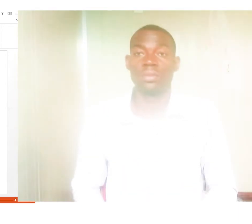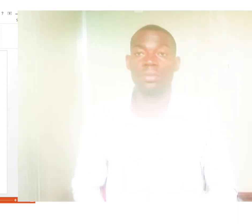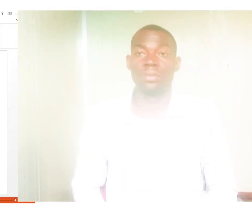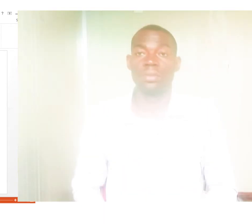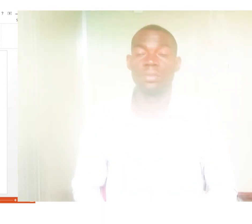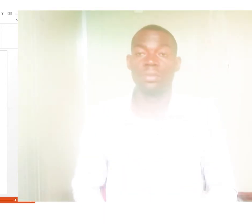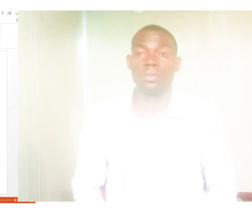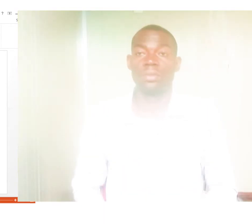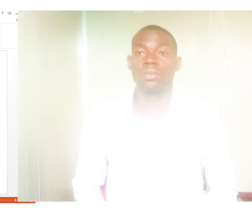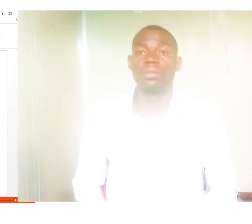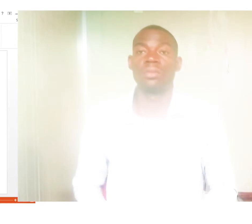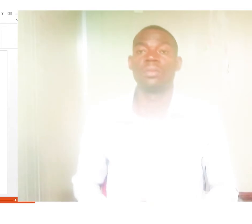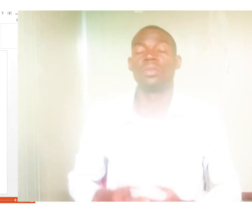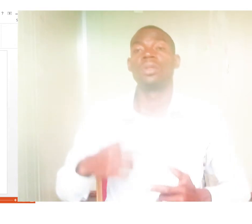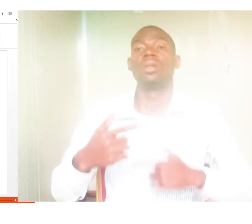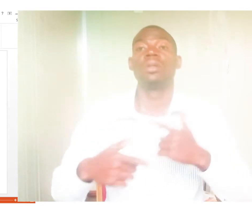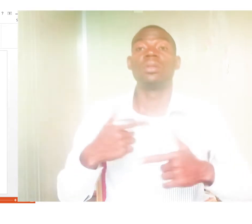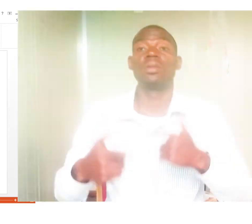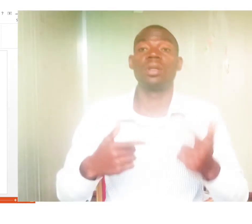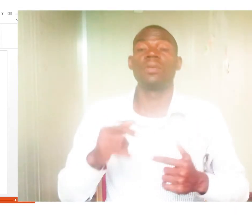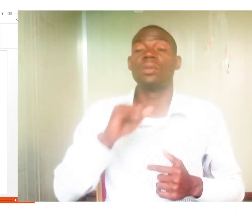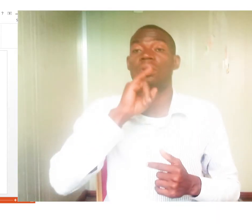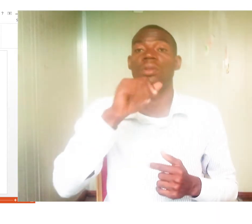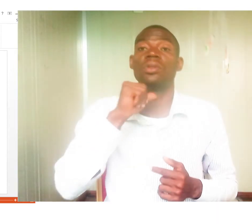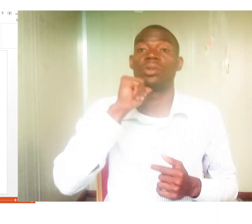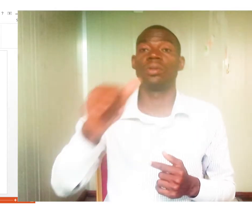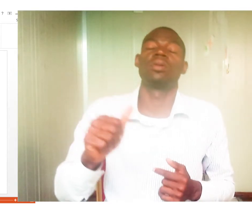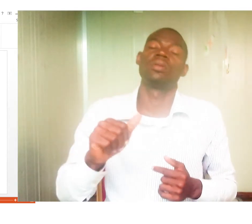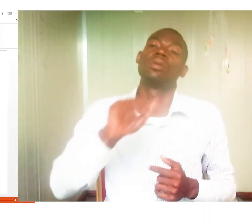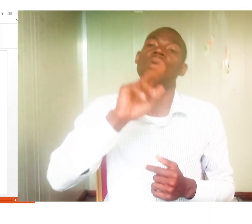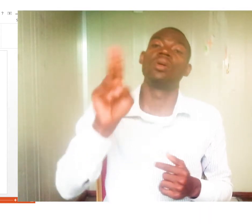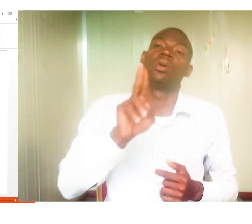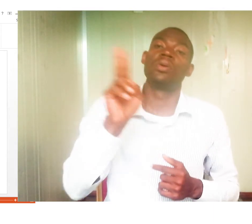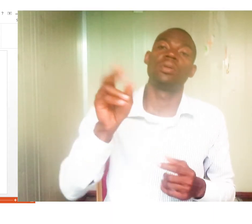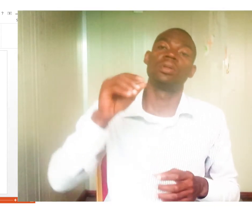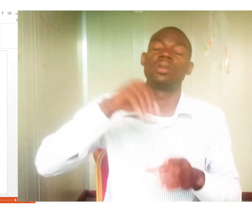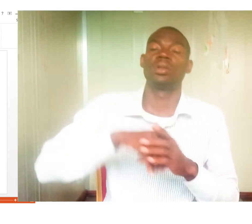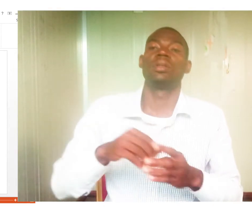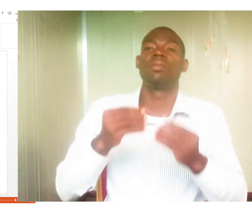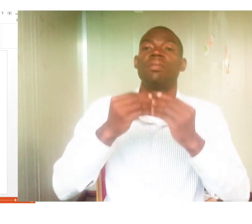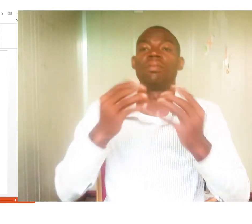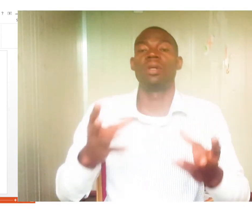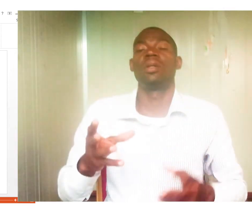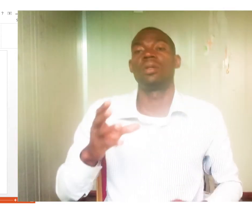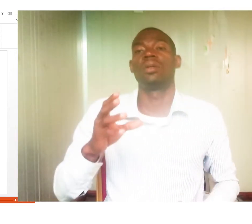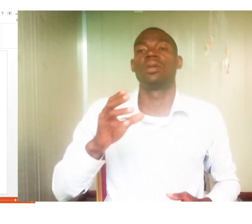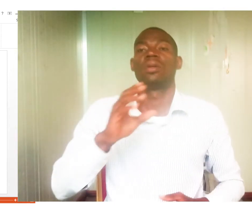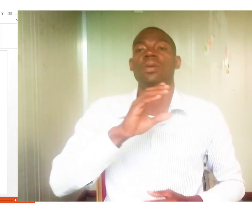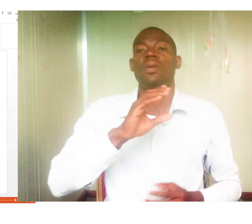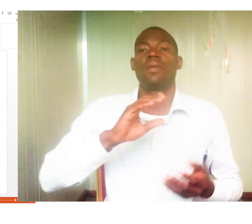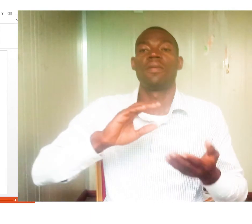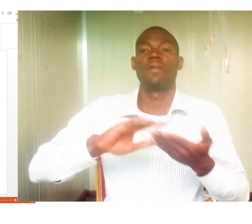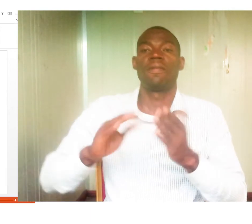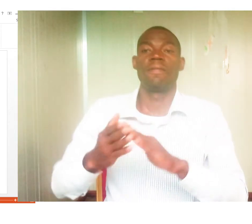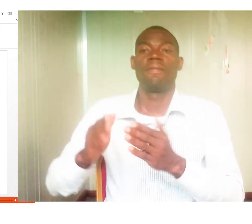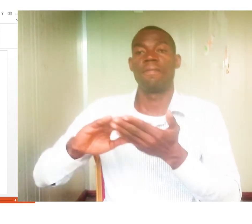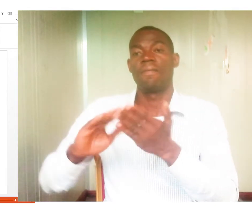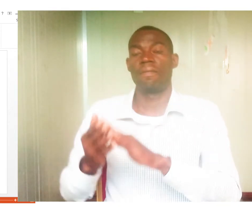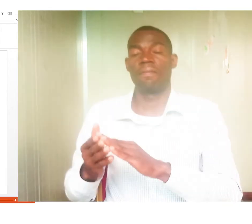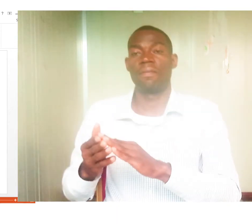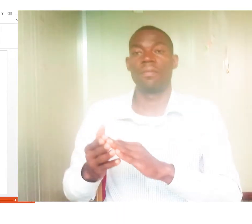Sign language is not commonly used in many communities. And when people